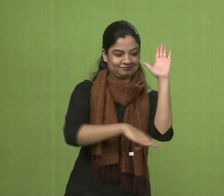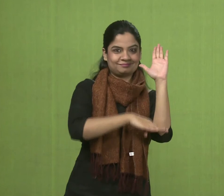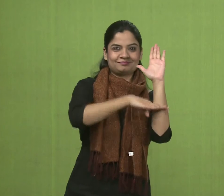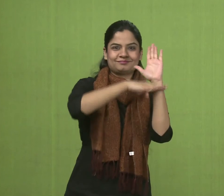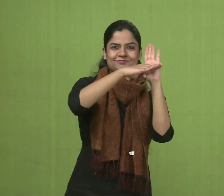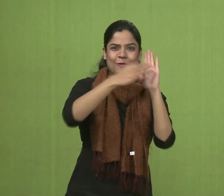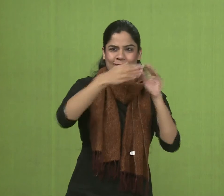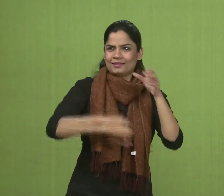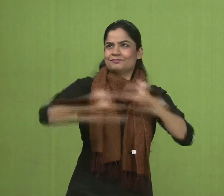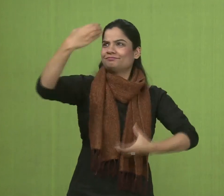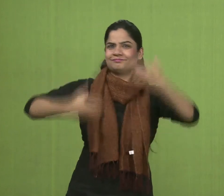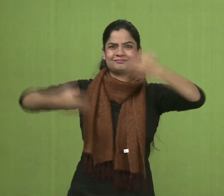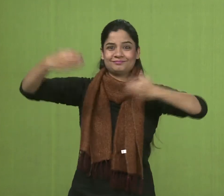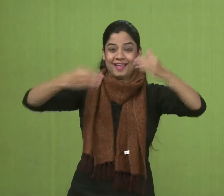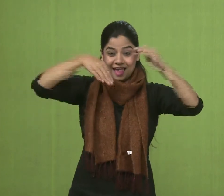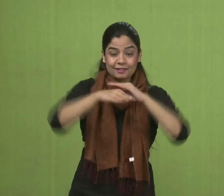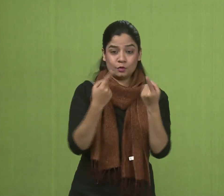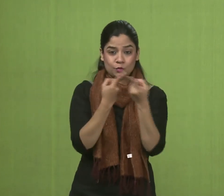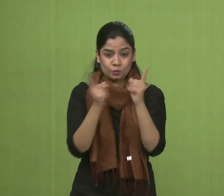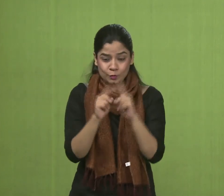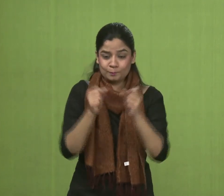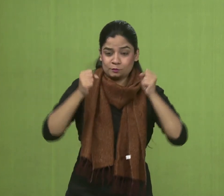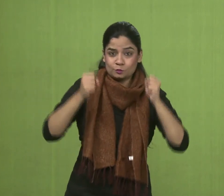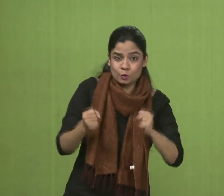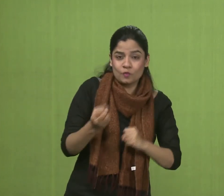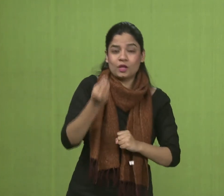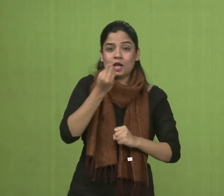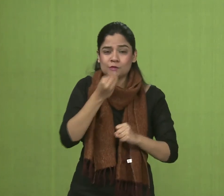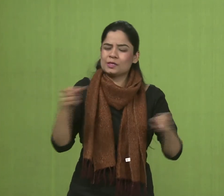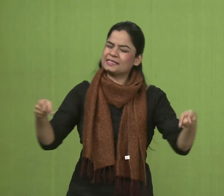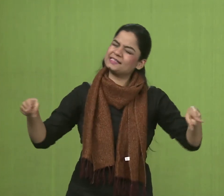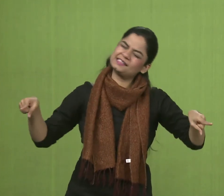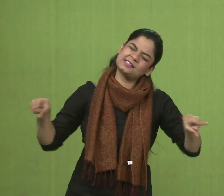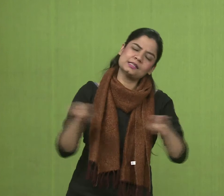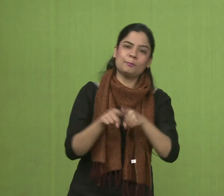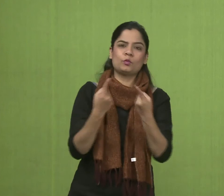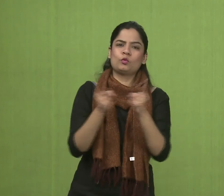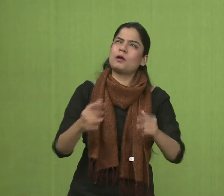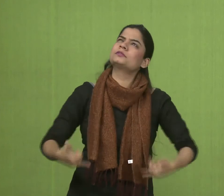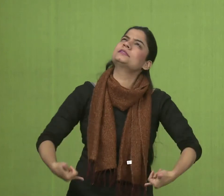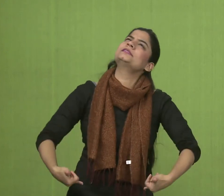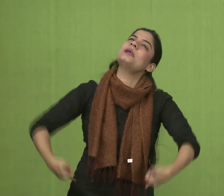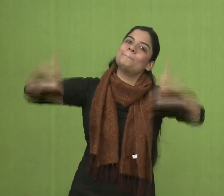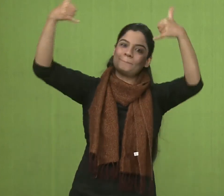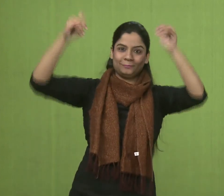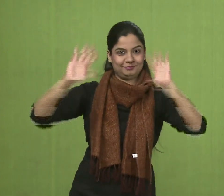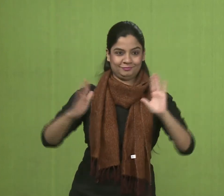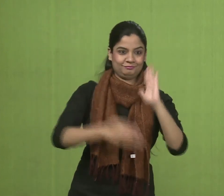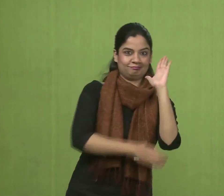apartment where their houses are exactly the same size. The sizes are exactly the same in all the